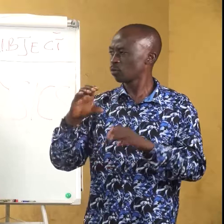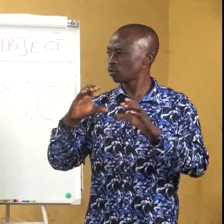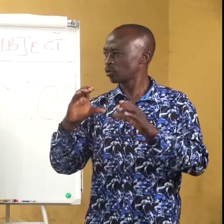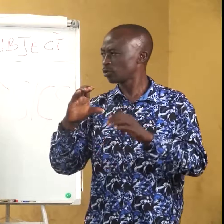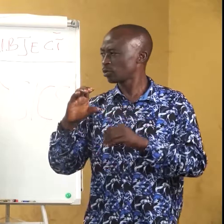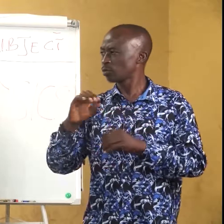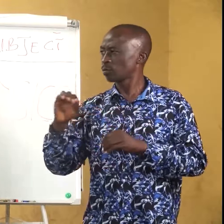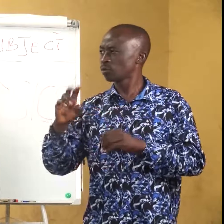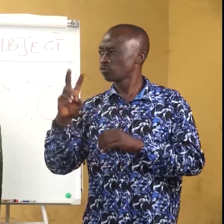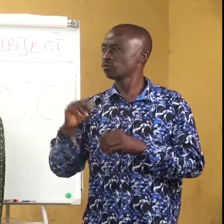Solution.